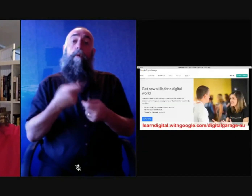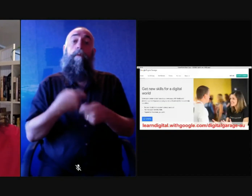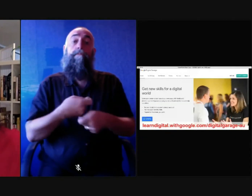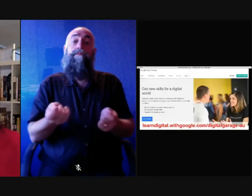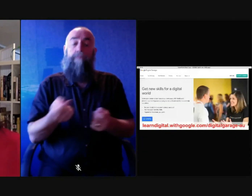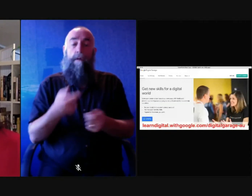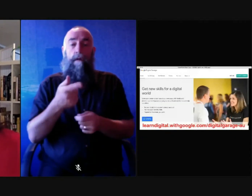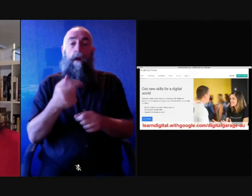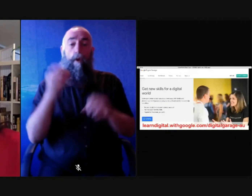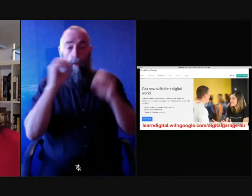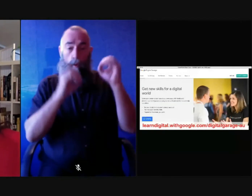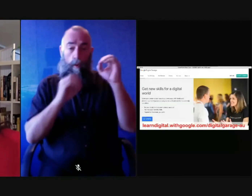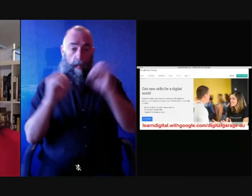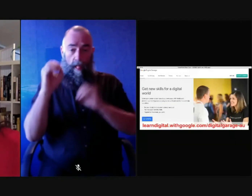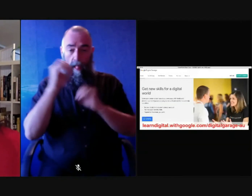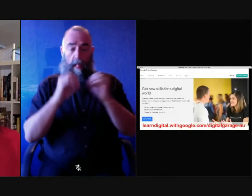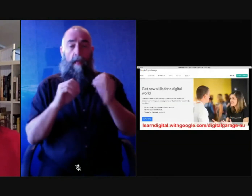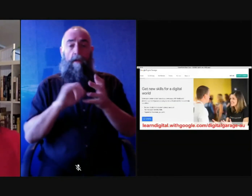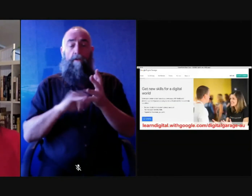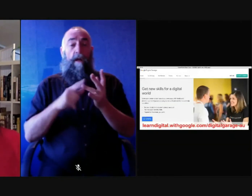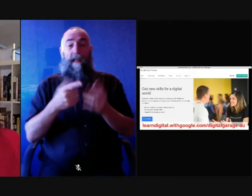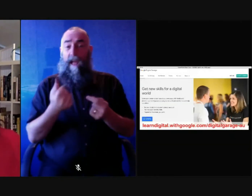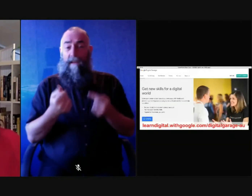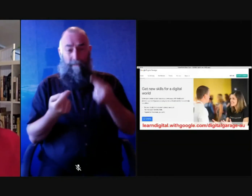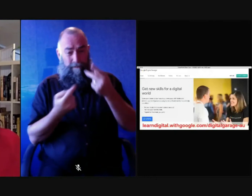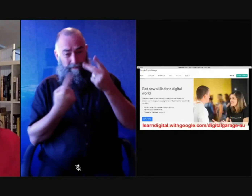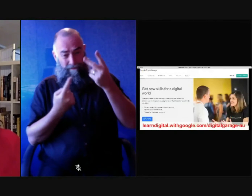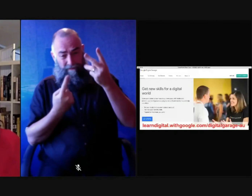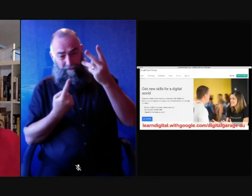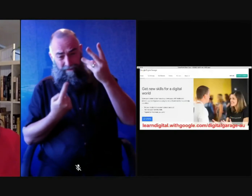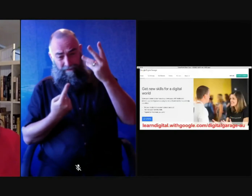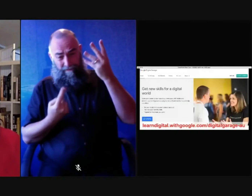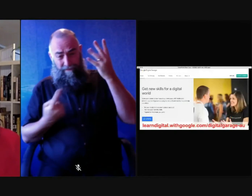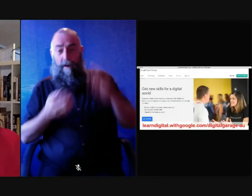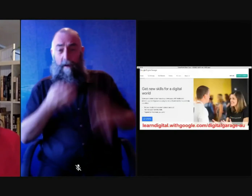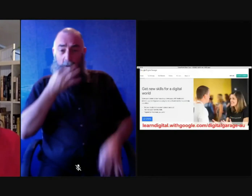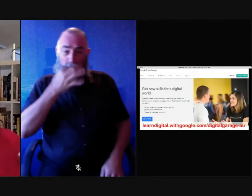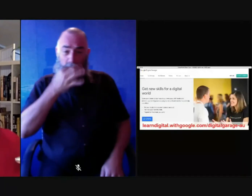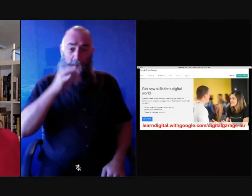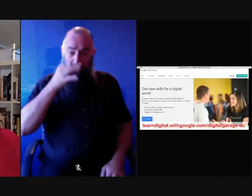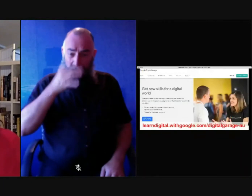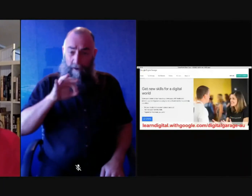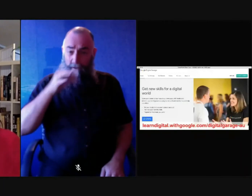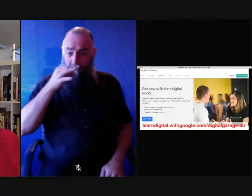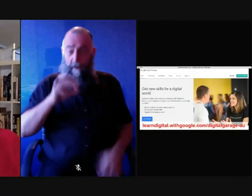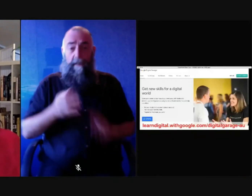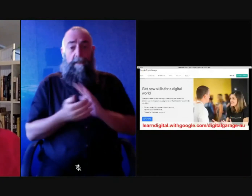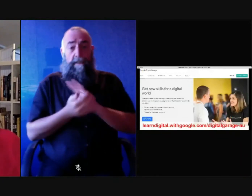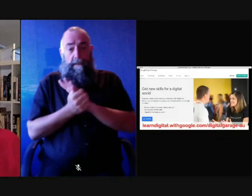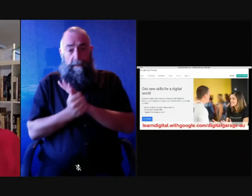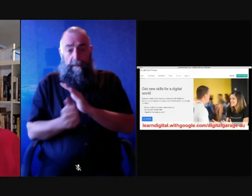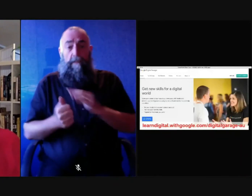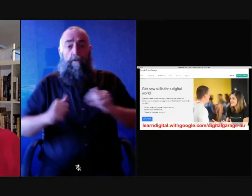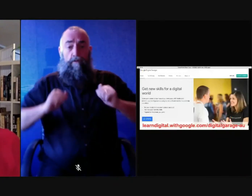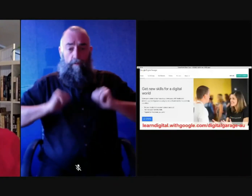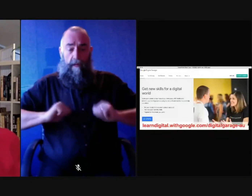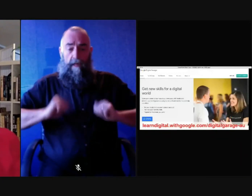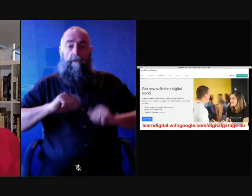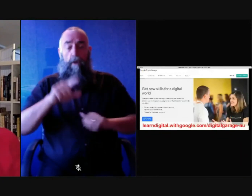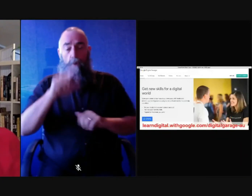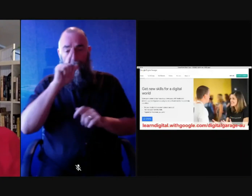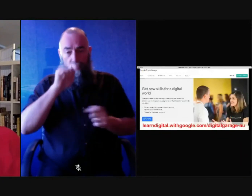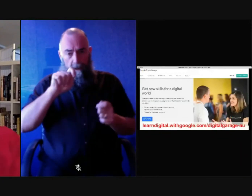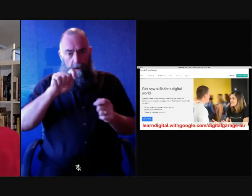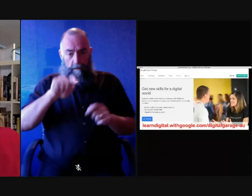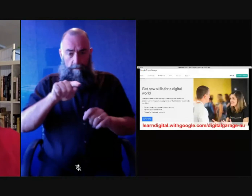training across a whole range of different kinds of areas. So you can actually tailor learning for